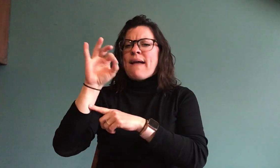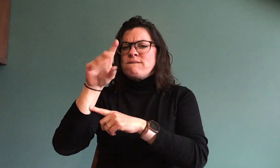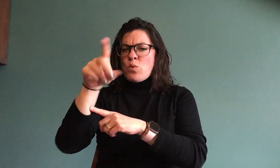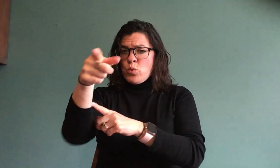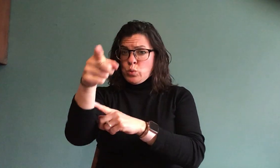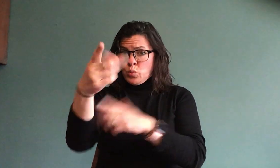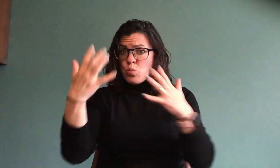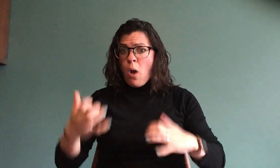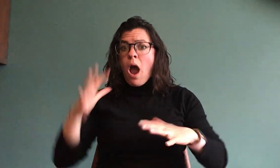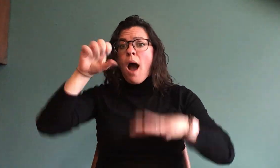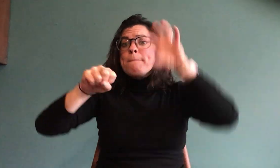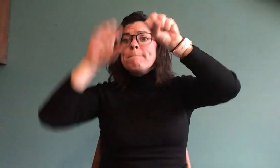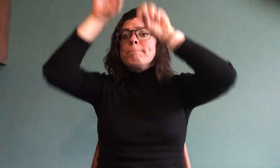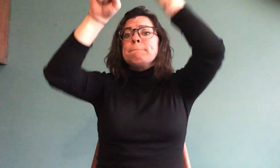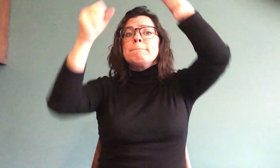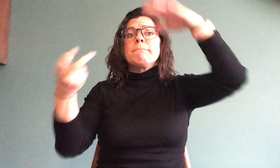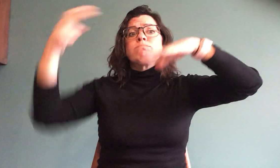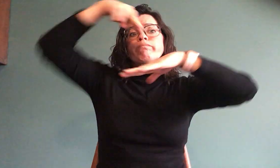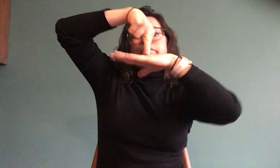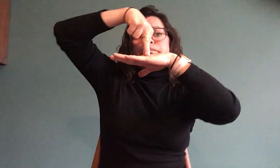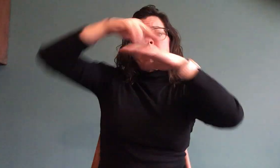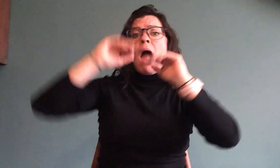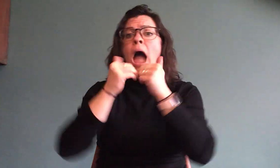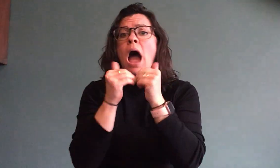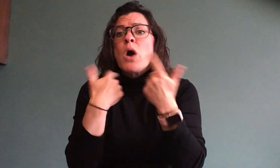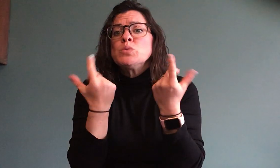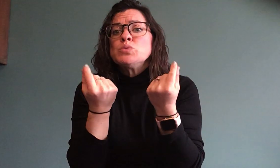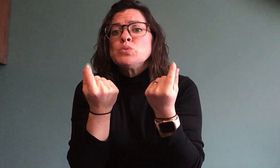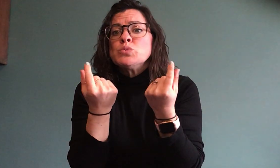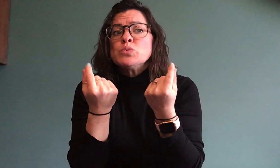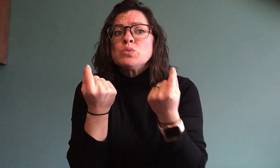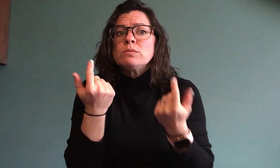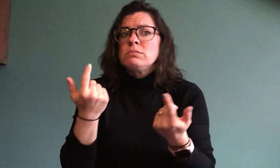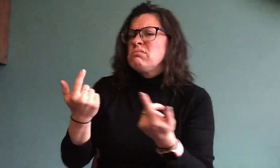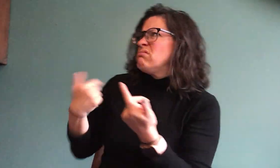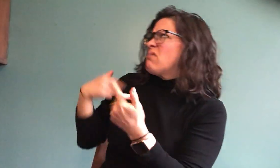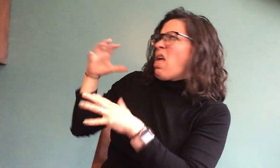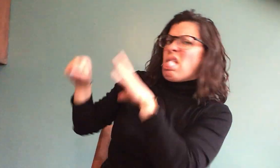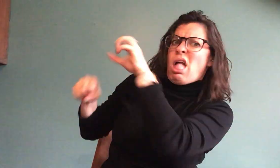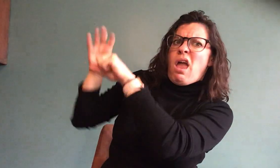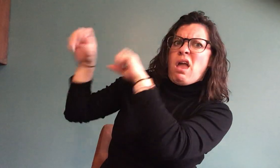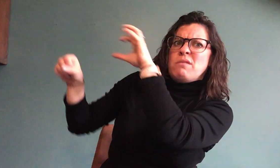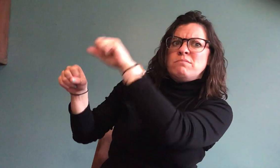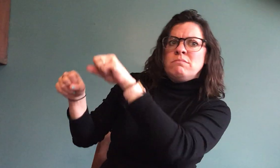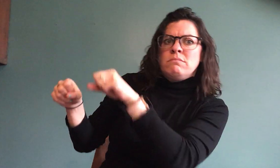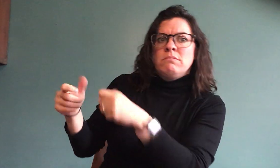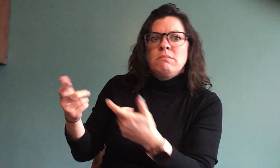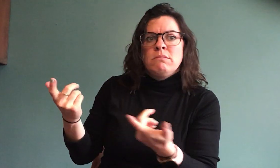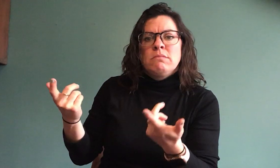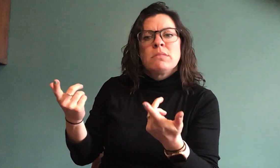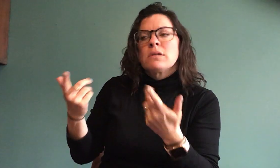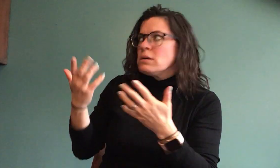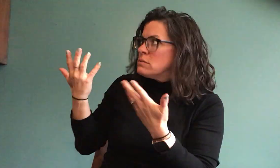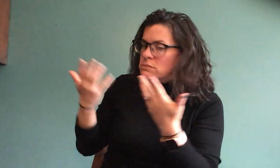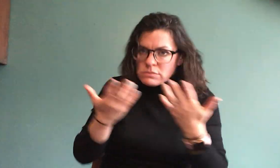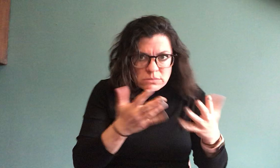to climb on, Sam? The ladder that's on the side. What ladder? I don't see a ladder. Do you see a ladder?